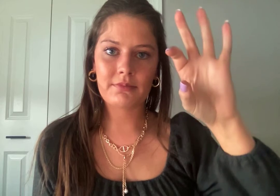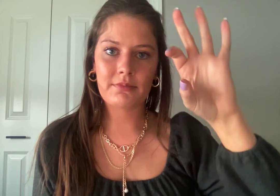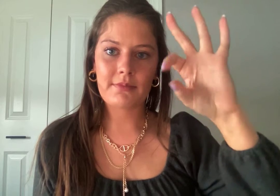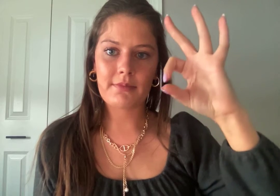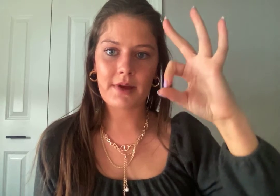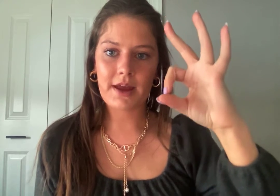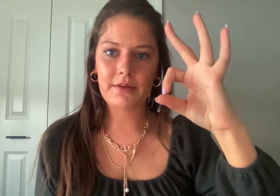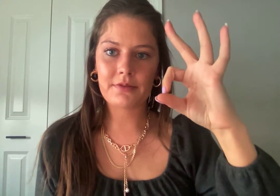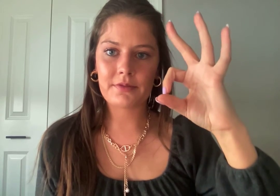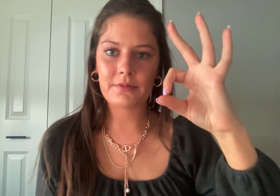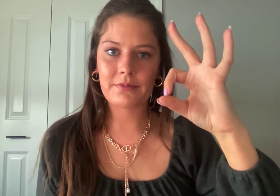F